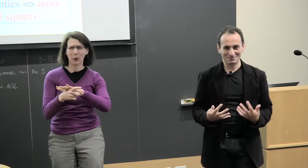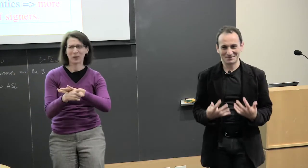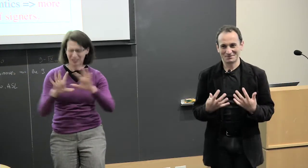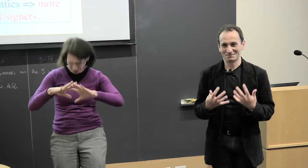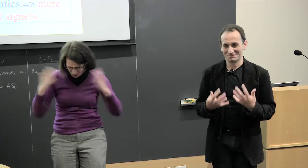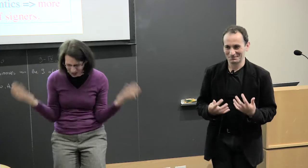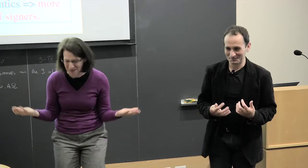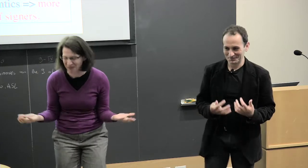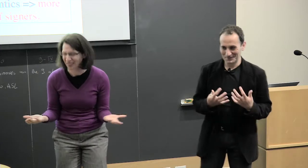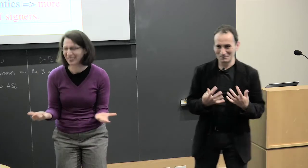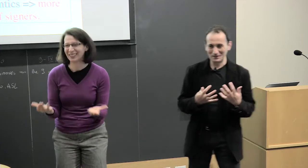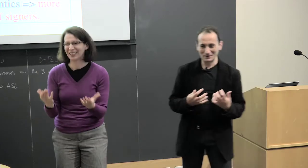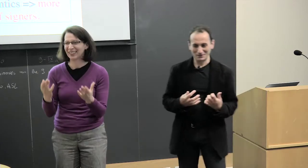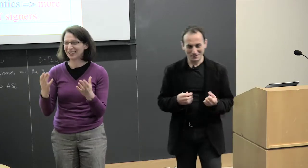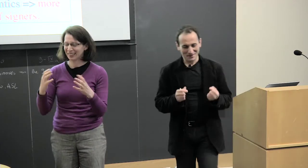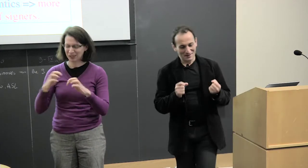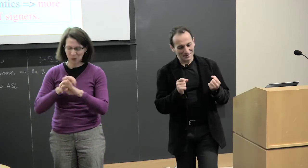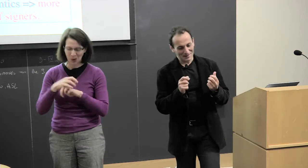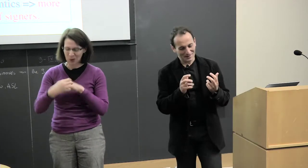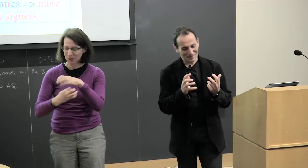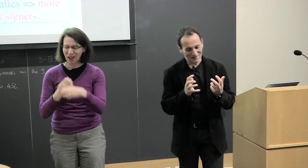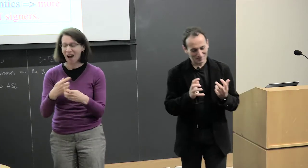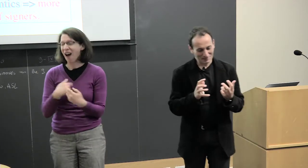I deeply love.